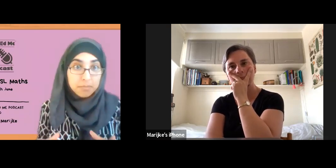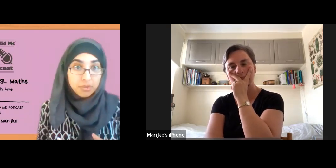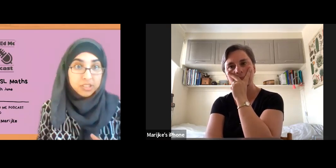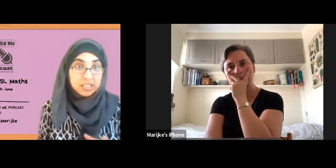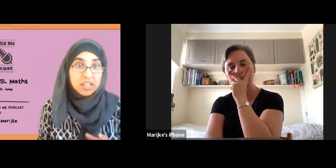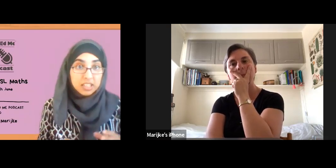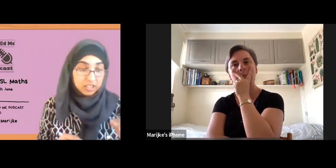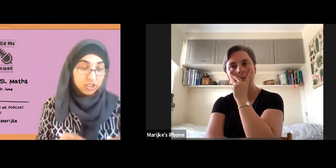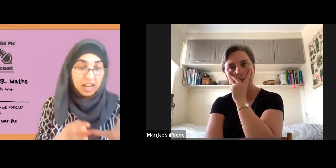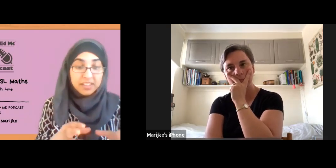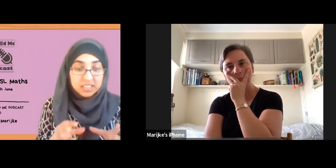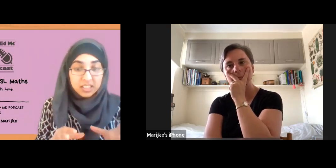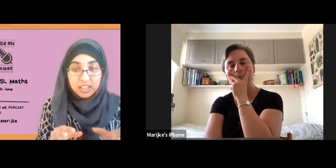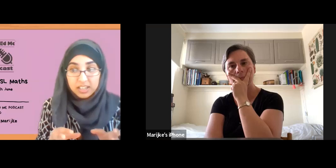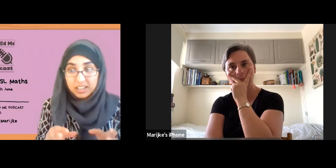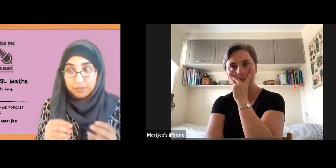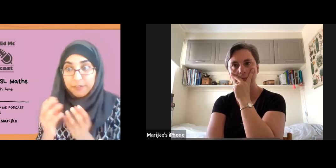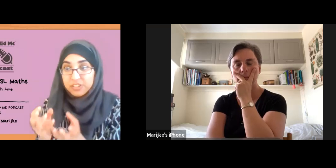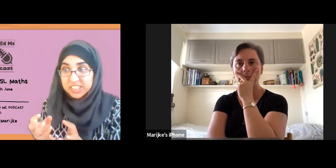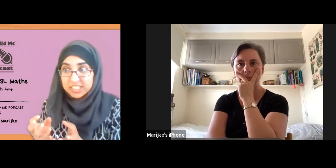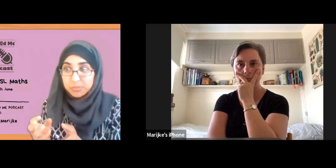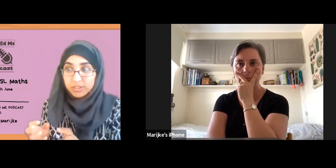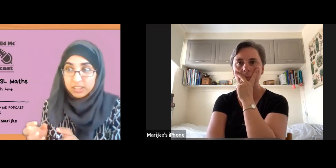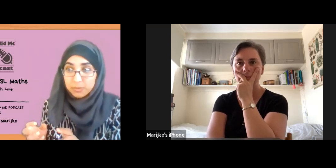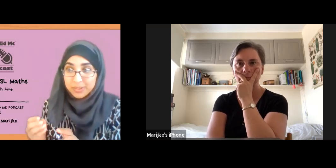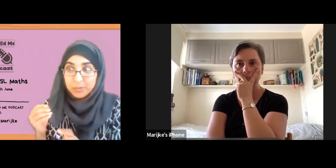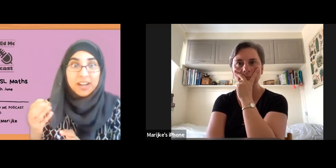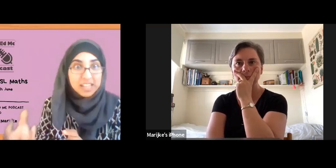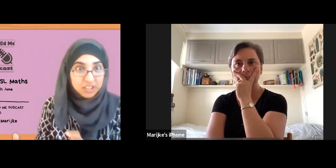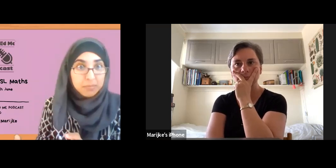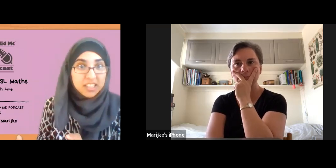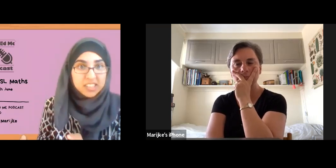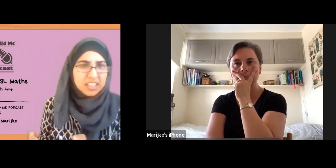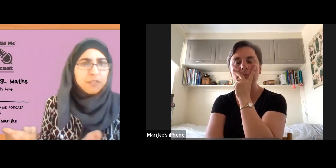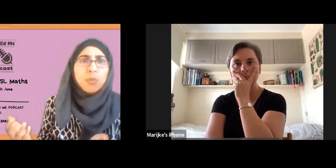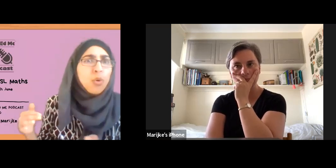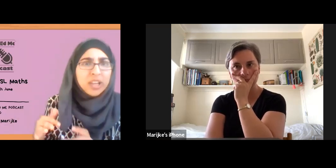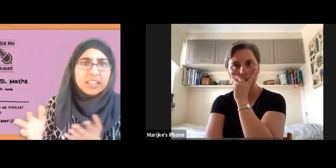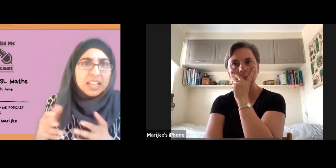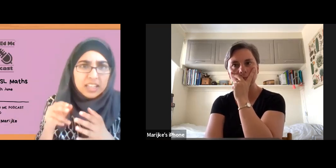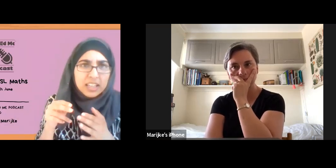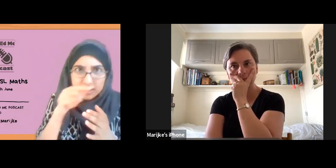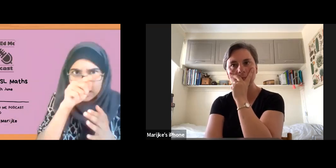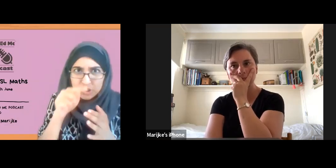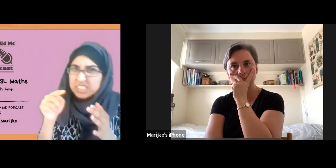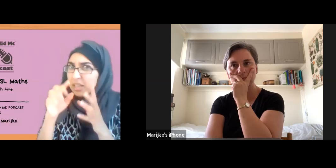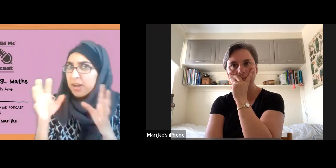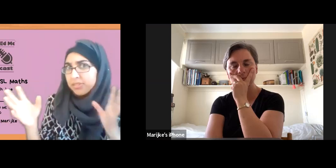symbols, and each character references what the word actually means. Like, I think for walking, it like, you can see a person